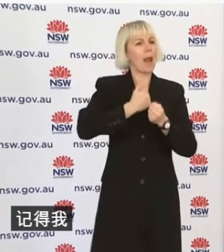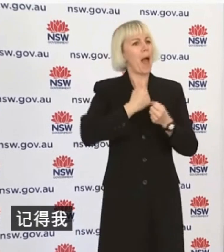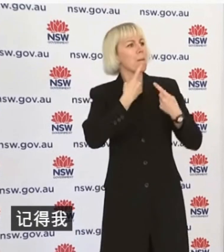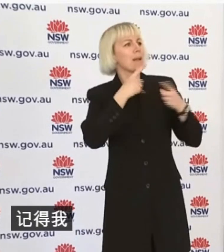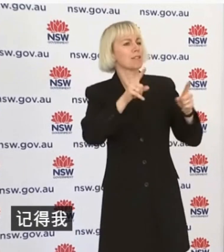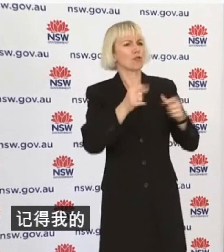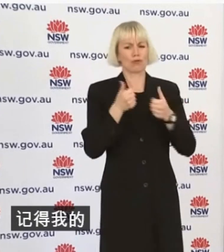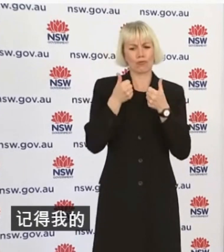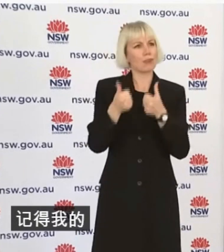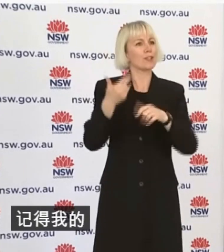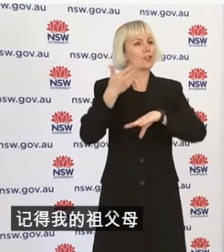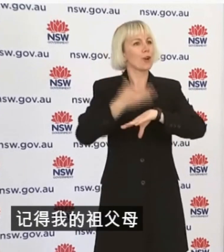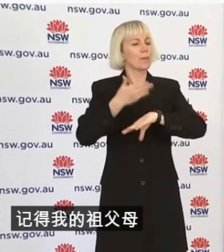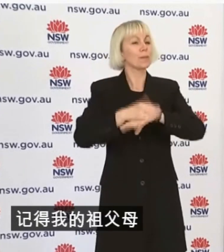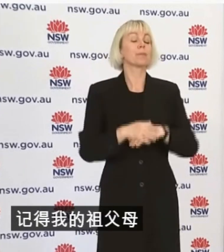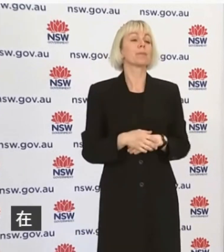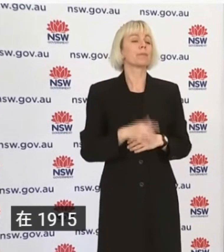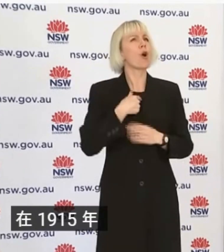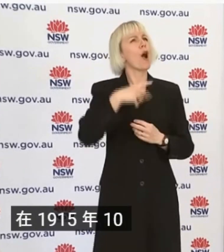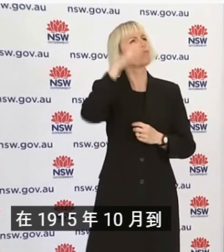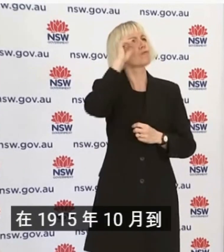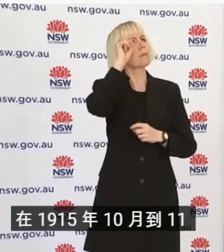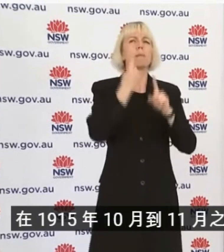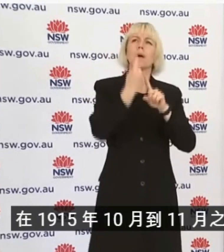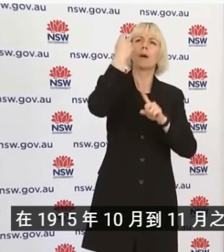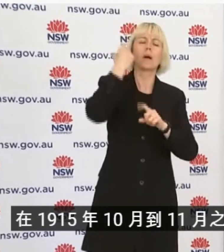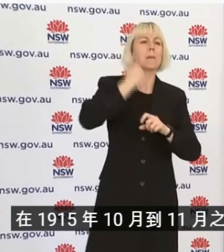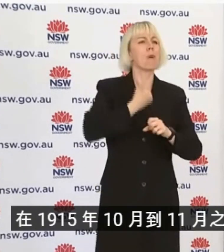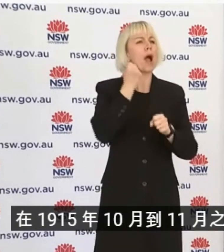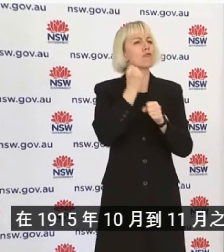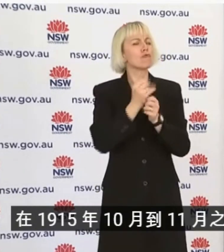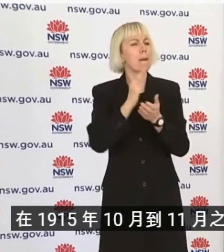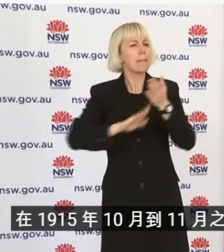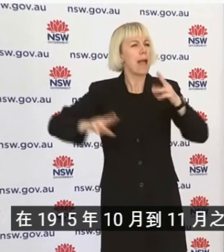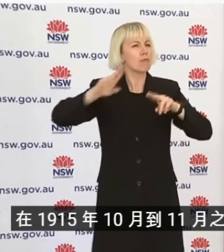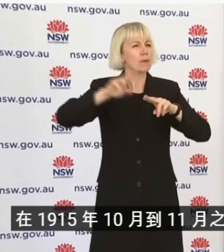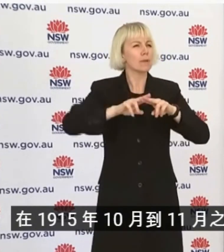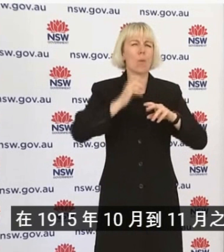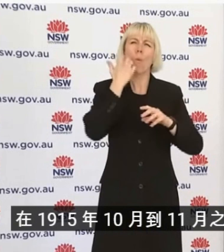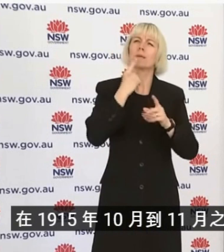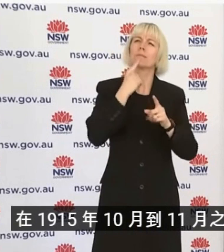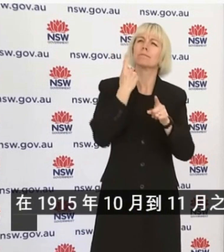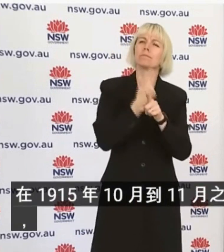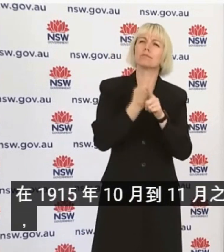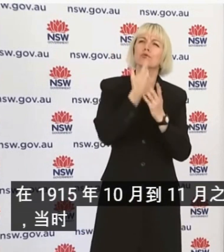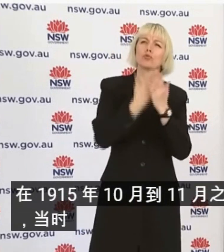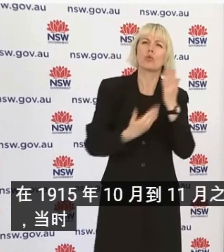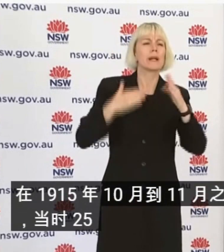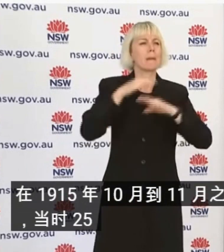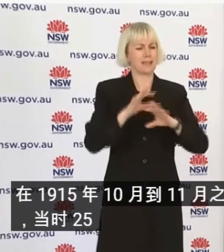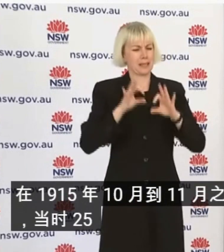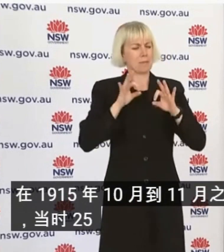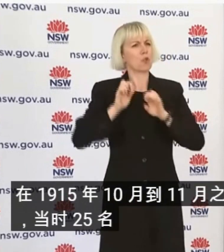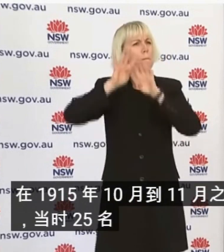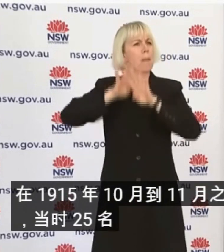remember my grandparents talking about something called the Cooee March in 1915, between October and